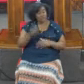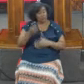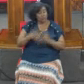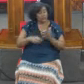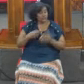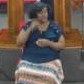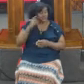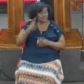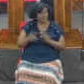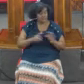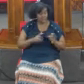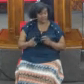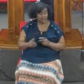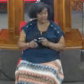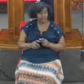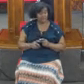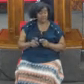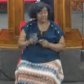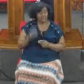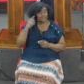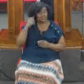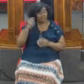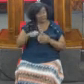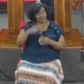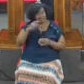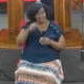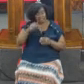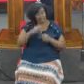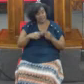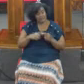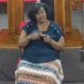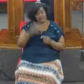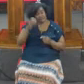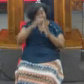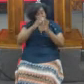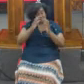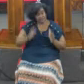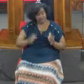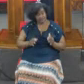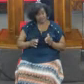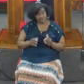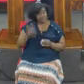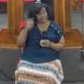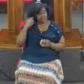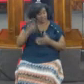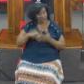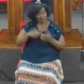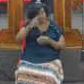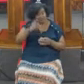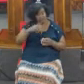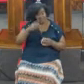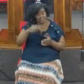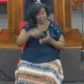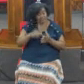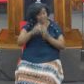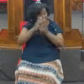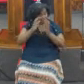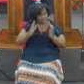to do. Listen what he said to Solomon about his house. He said, in this house, listen what God says, in this